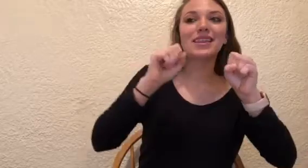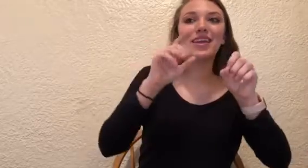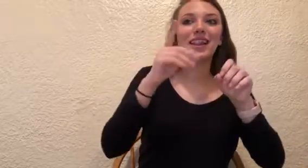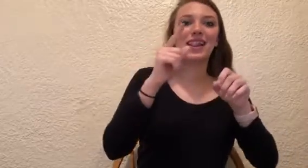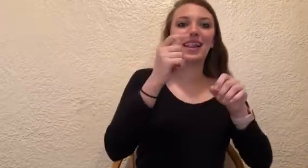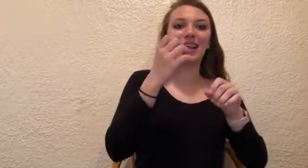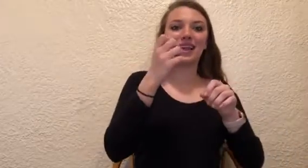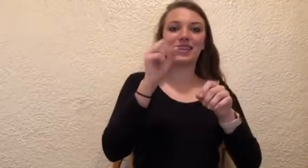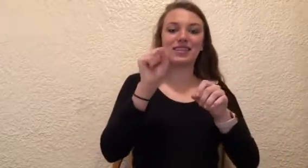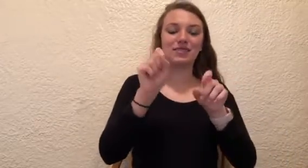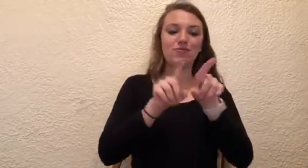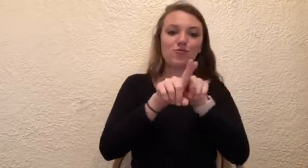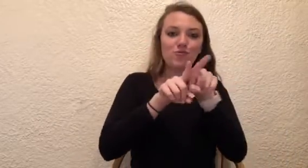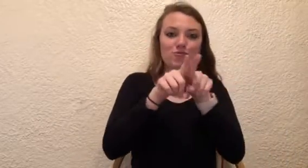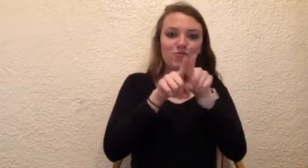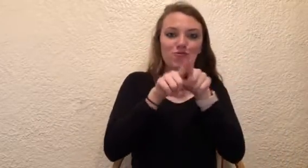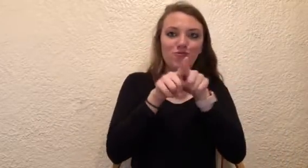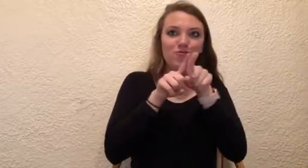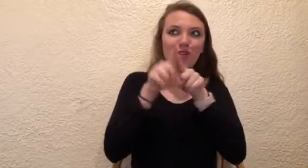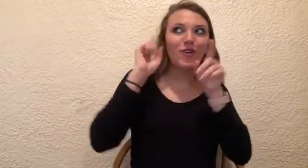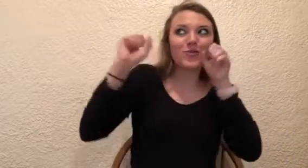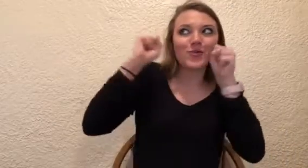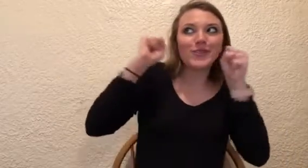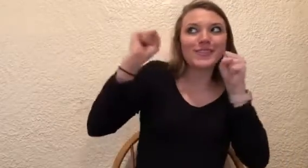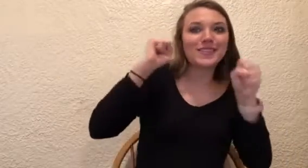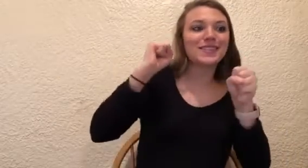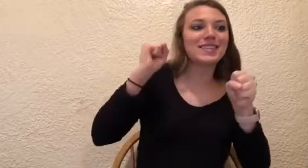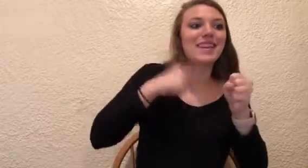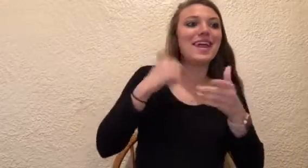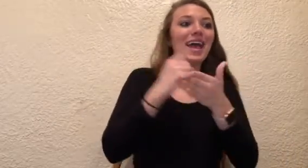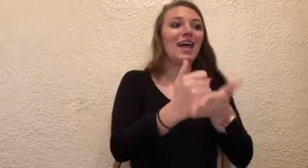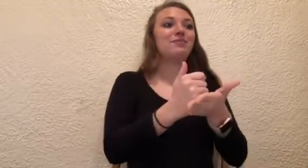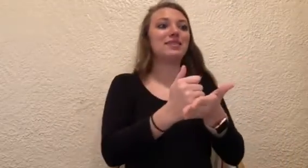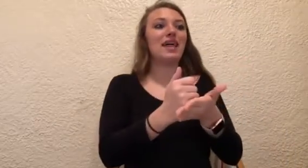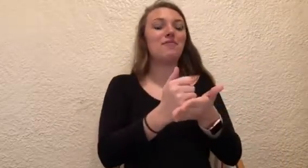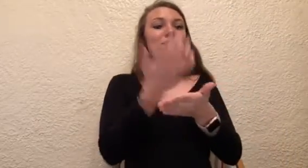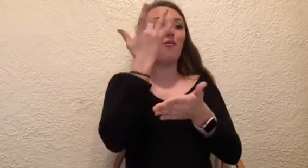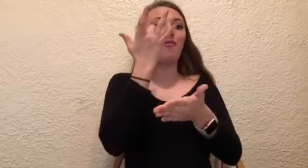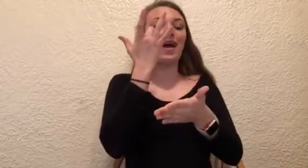helps in that too because it's got the little, they have the little hairy parts on those back.